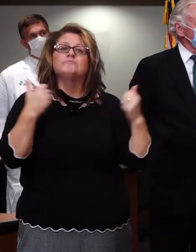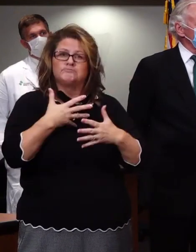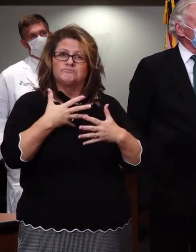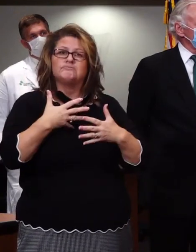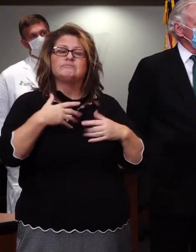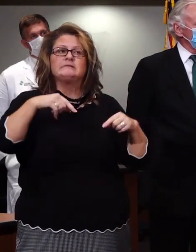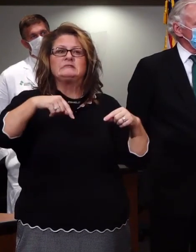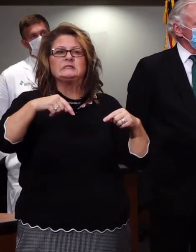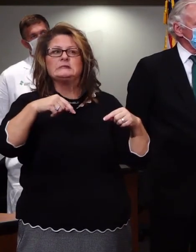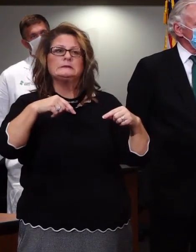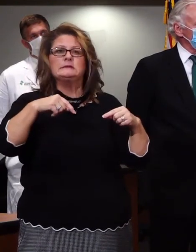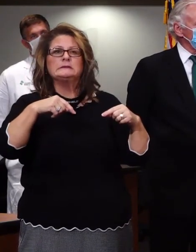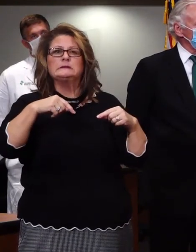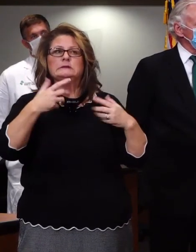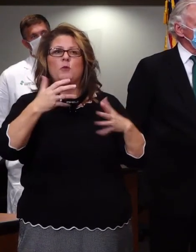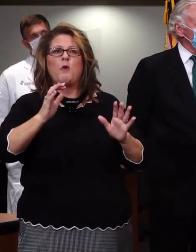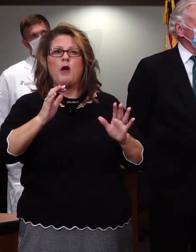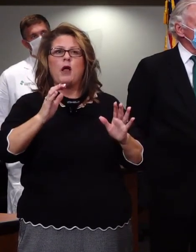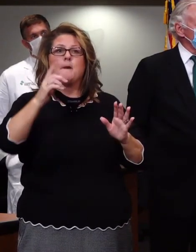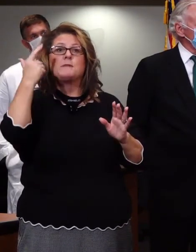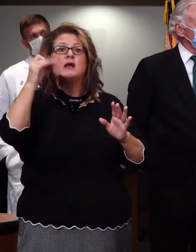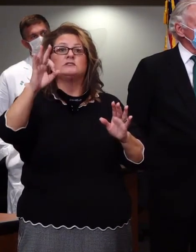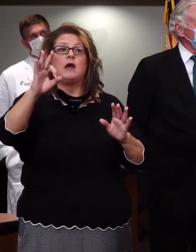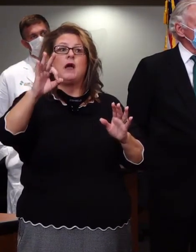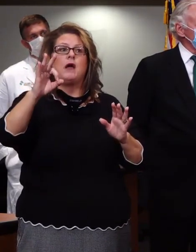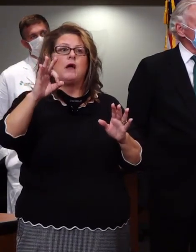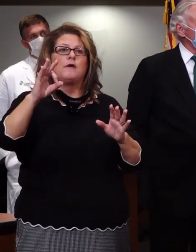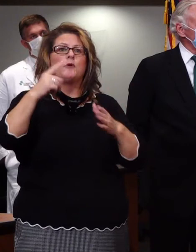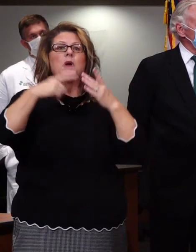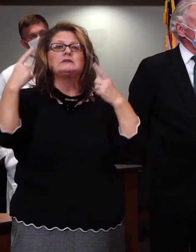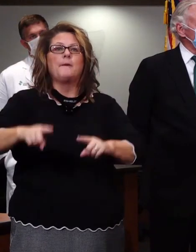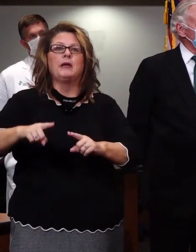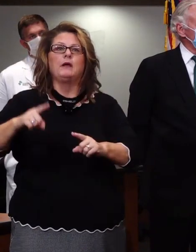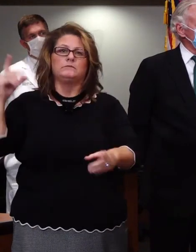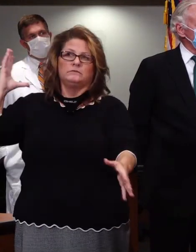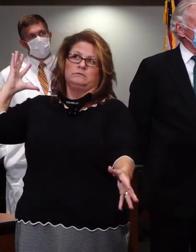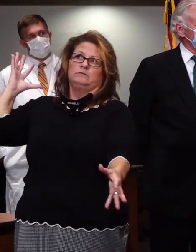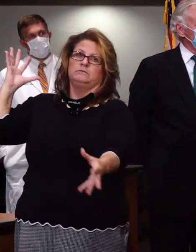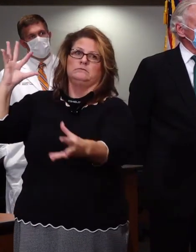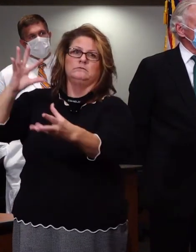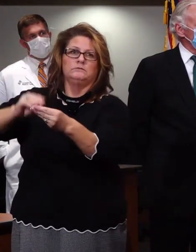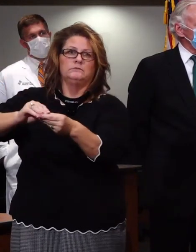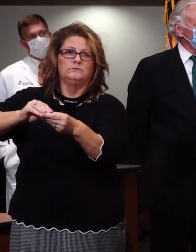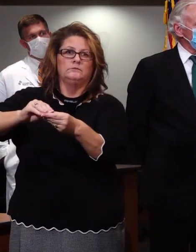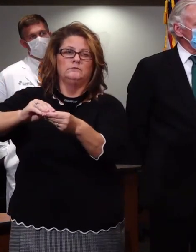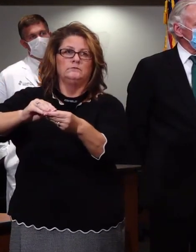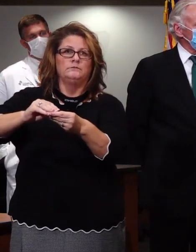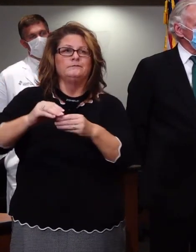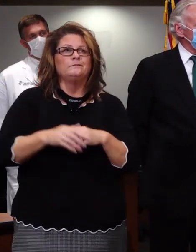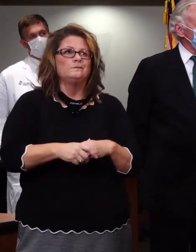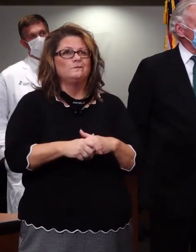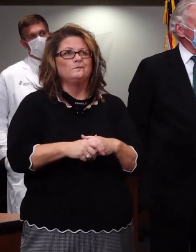of what has happened historically with the African American community is actually those sort